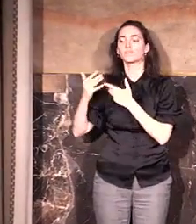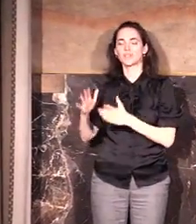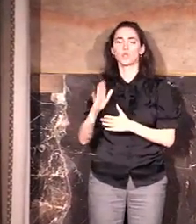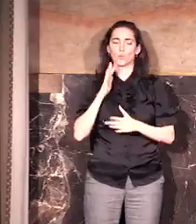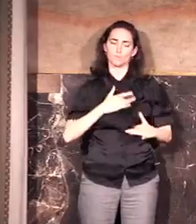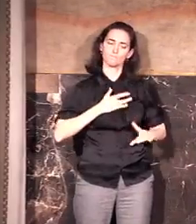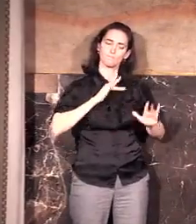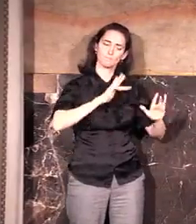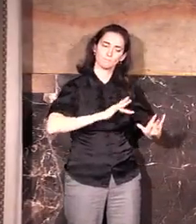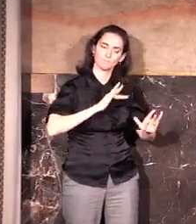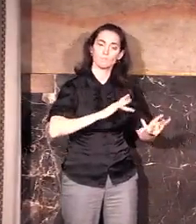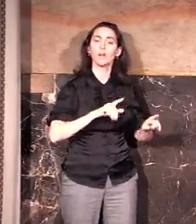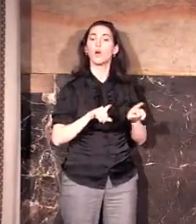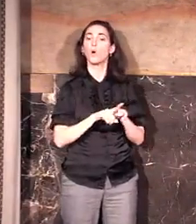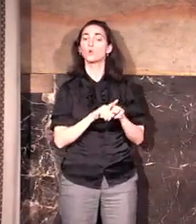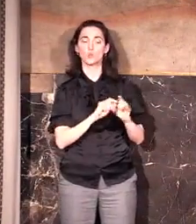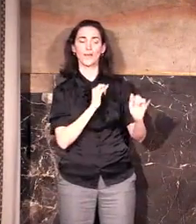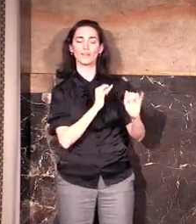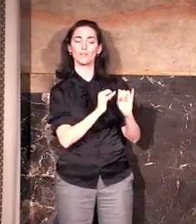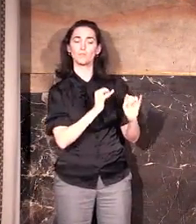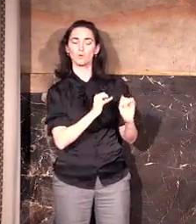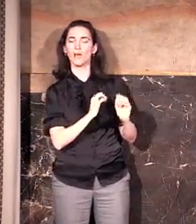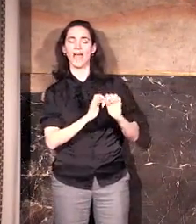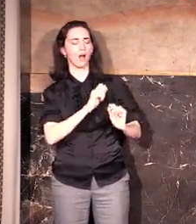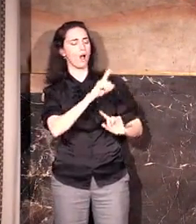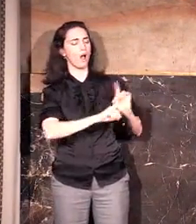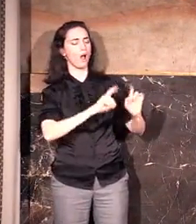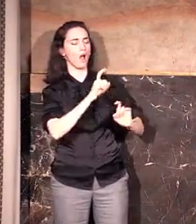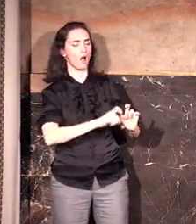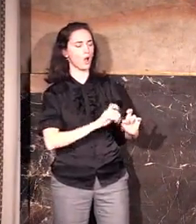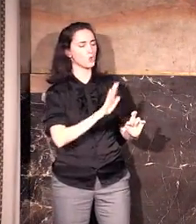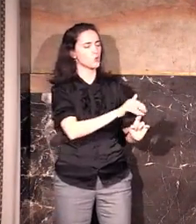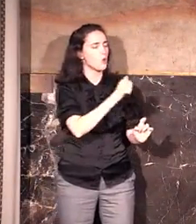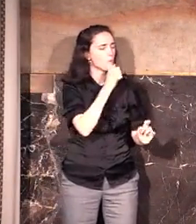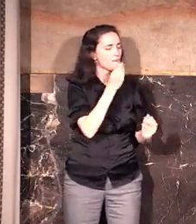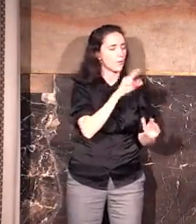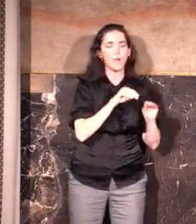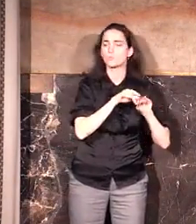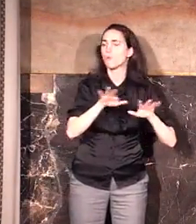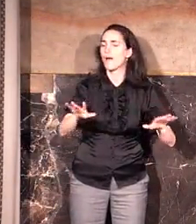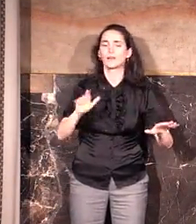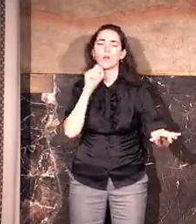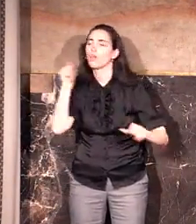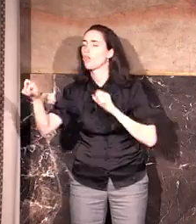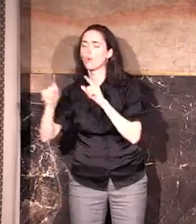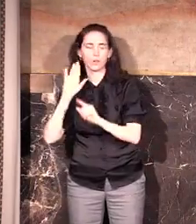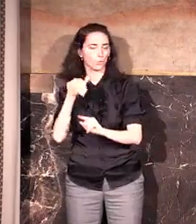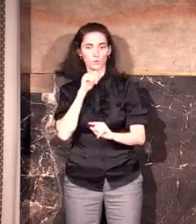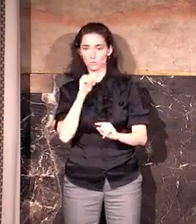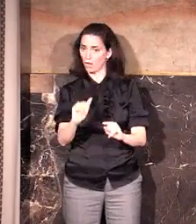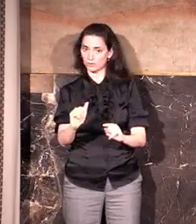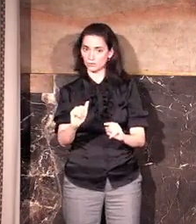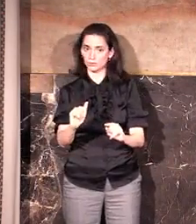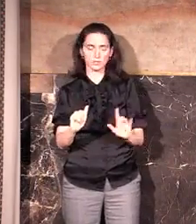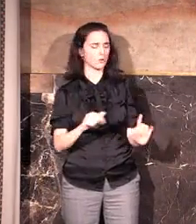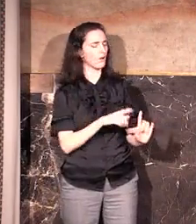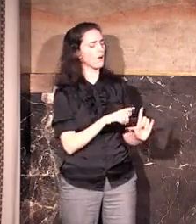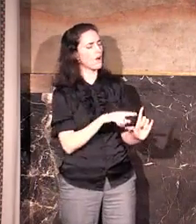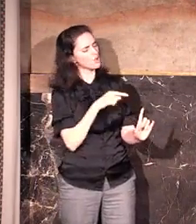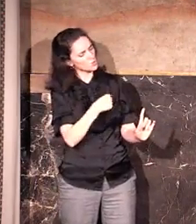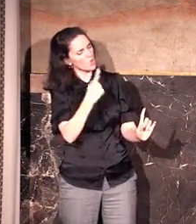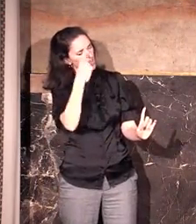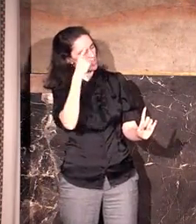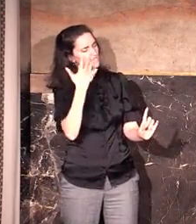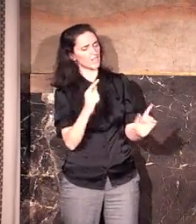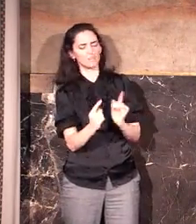informational interview in a way that protects your privacy. As you will likely be asked questions about who you might have come into